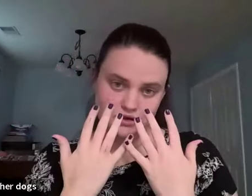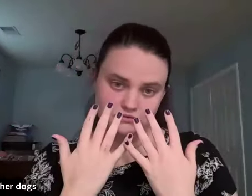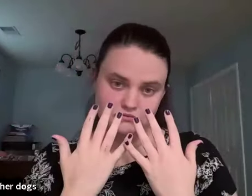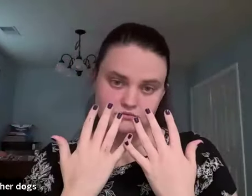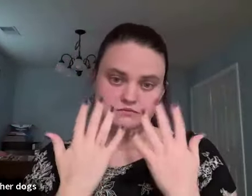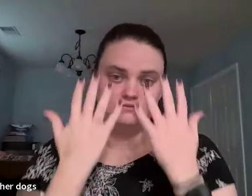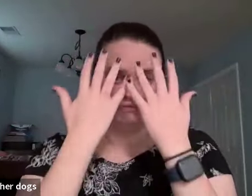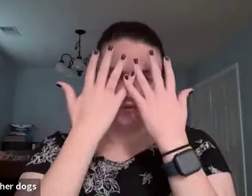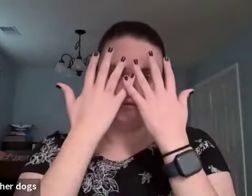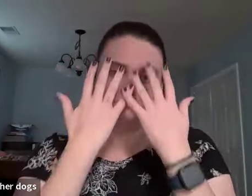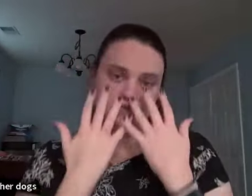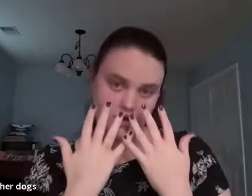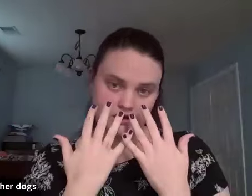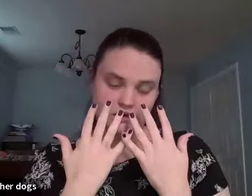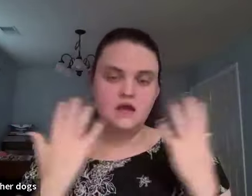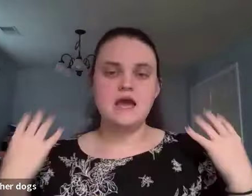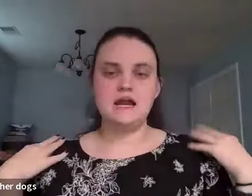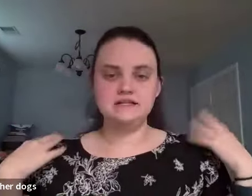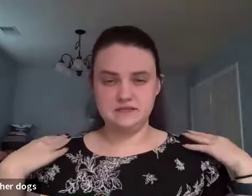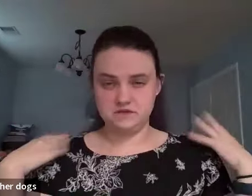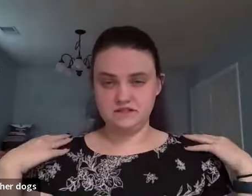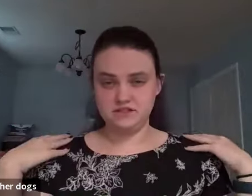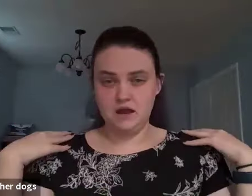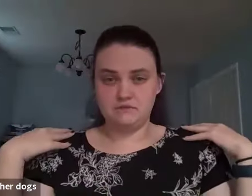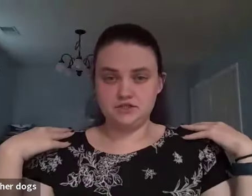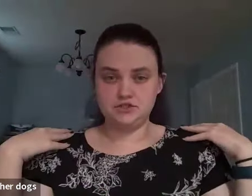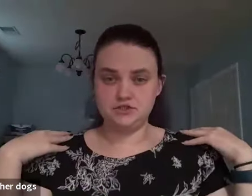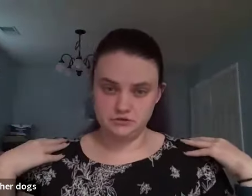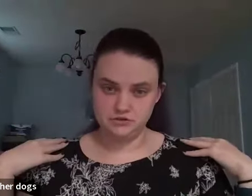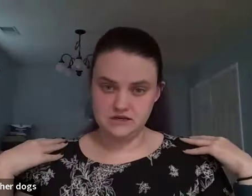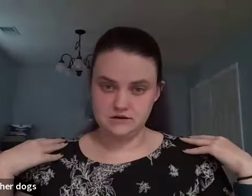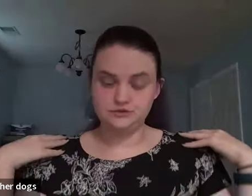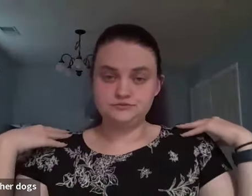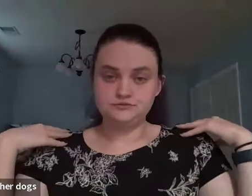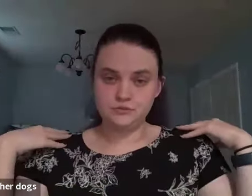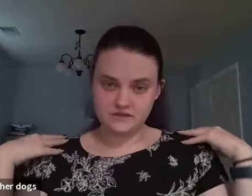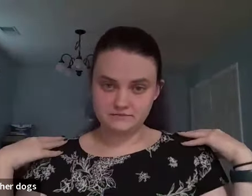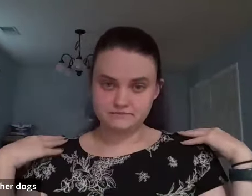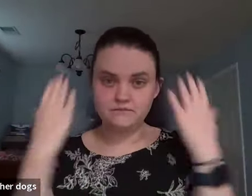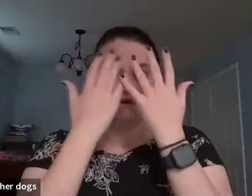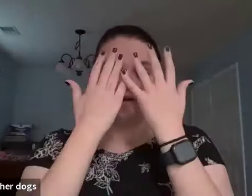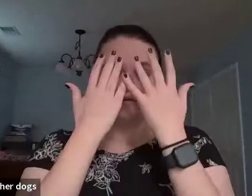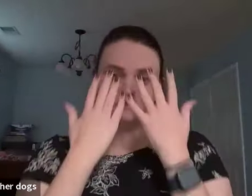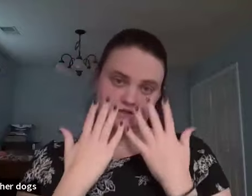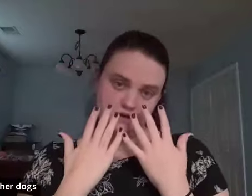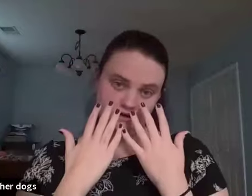sad, sad. And I typically do add my shoulder slouch with it.